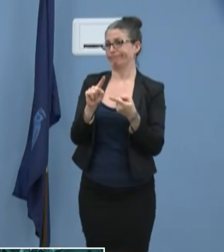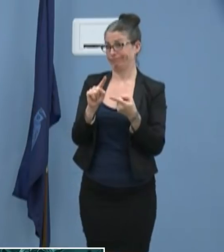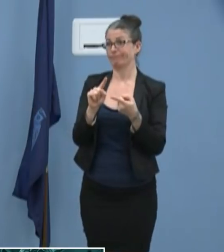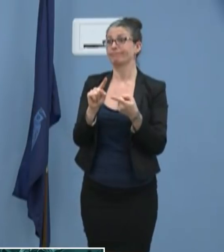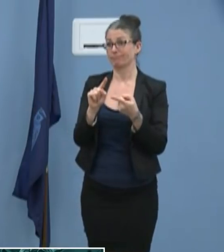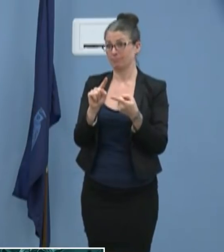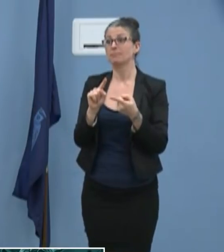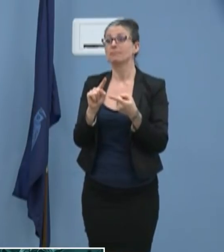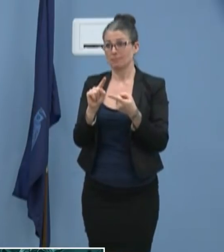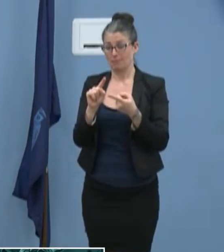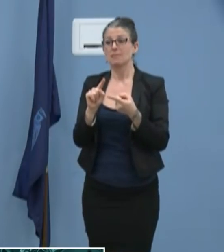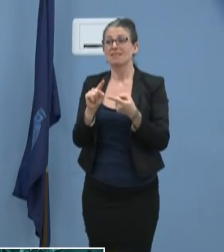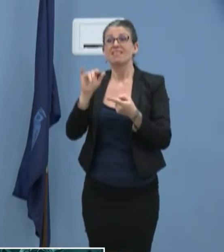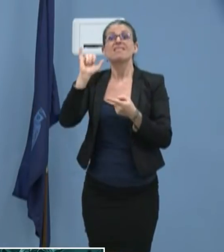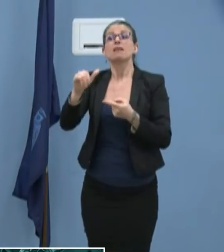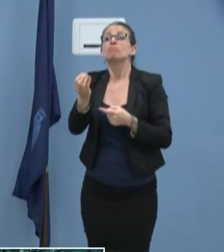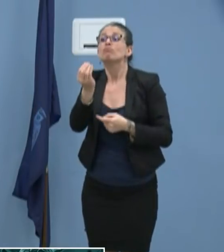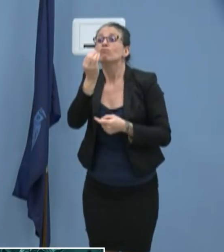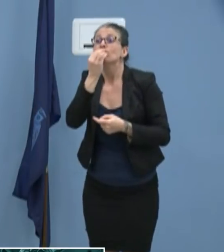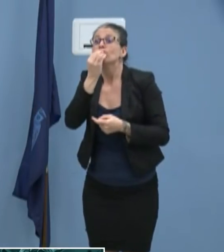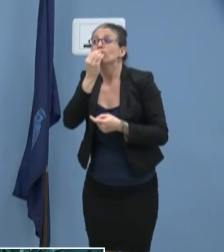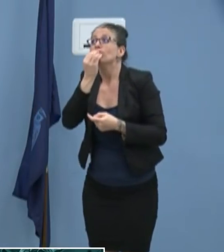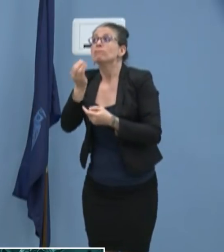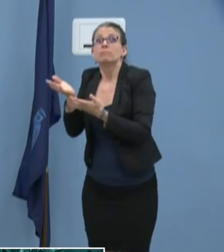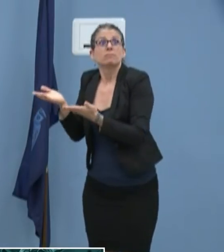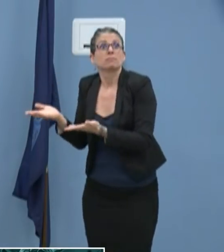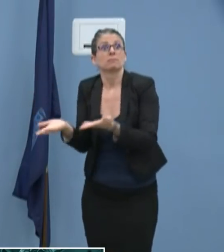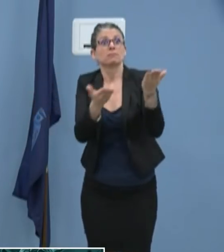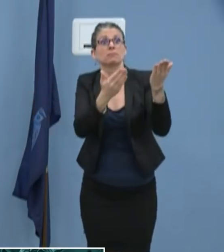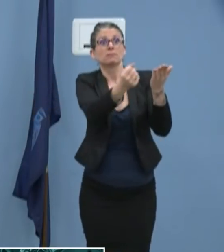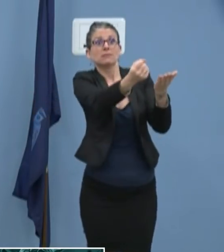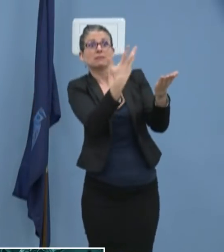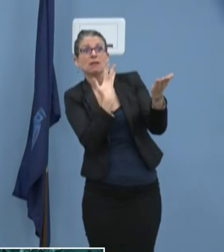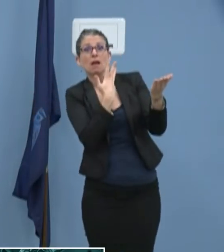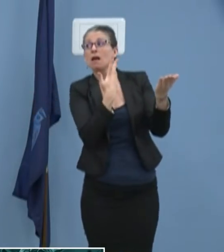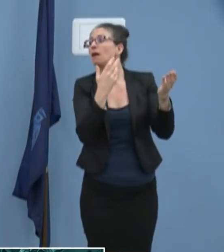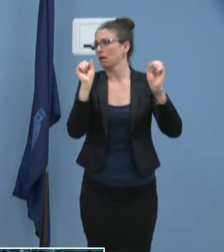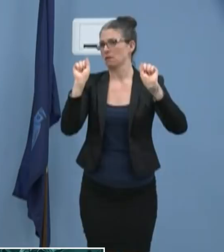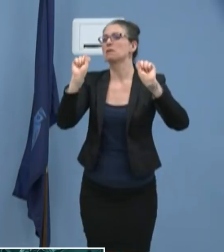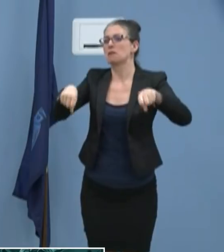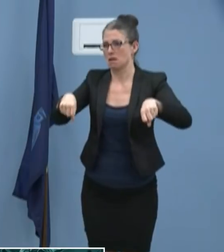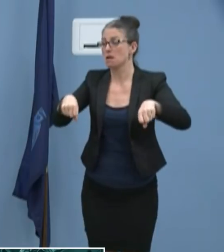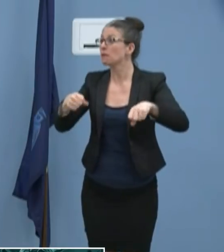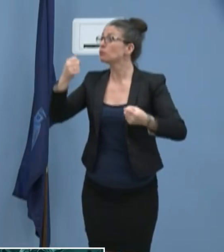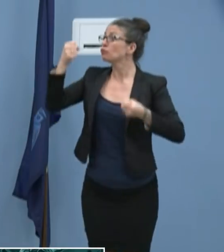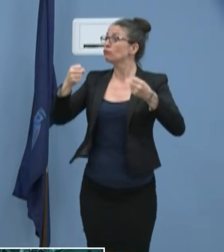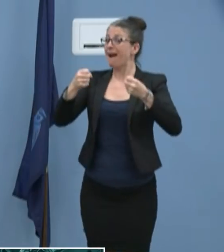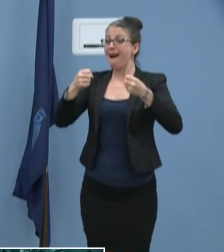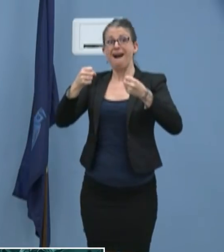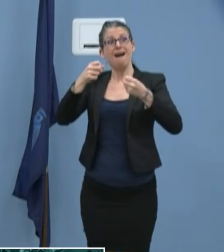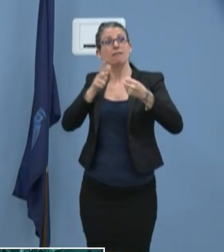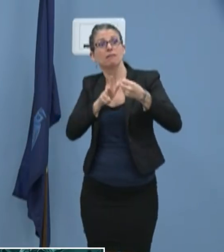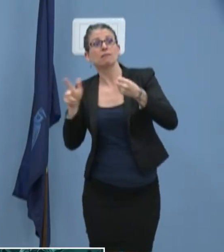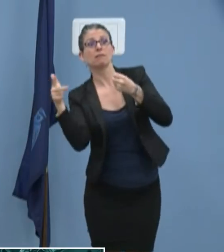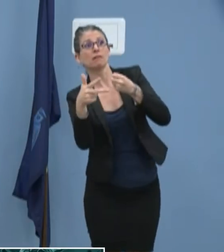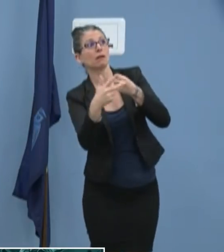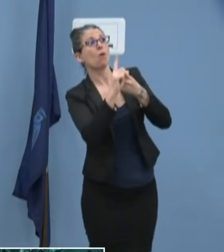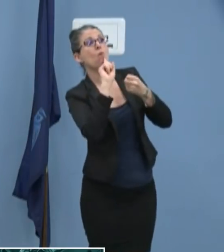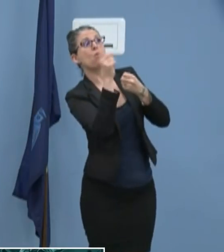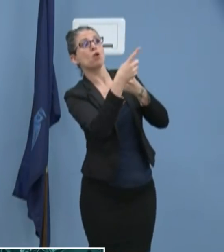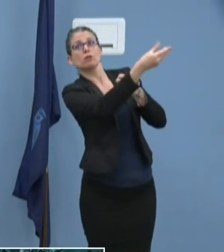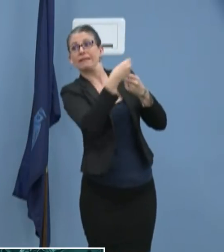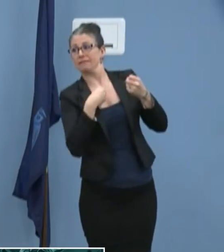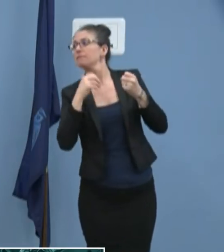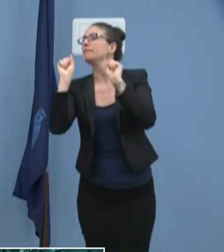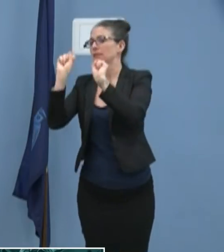urge them to employ social distancing best practices. And to the people of Maine, I strongly urge all of you to